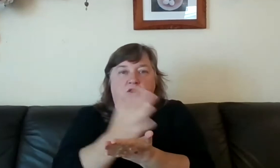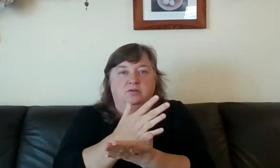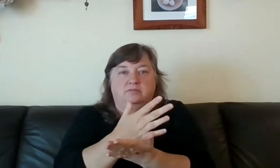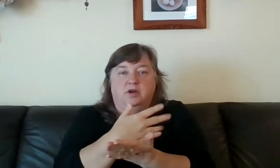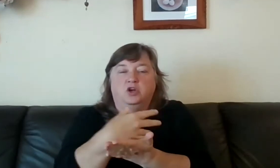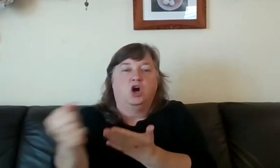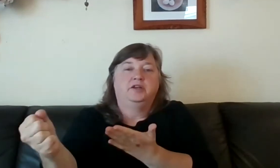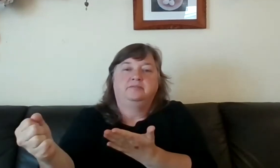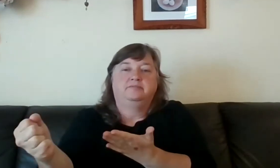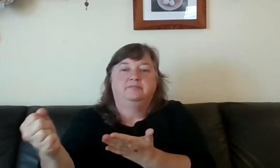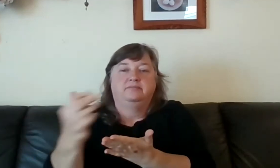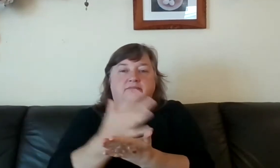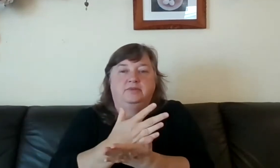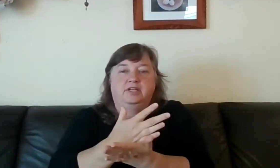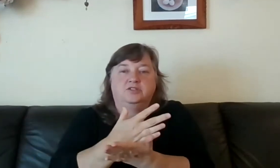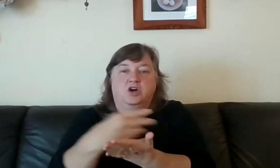all are gone. It's gone.